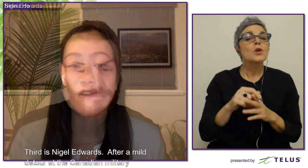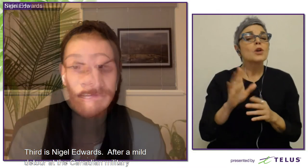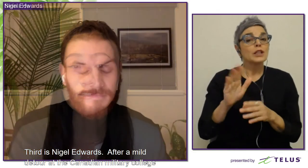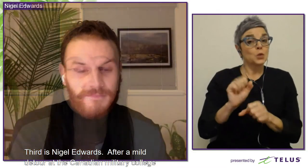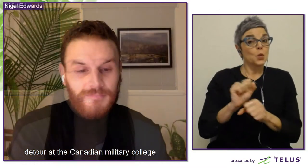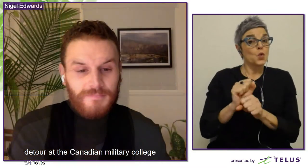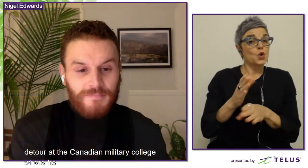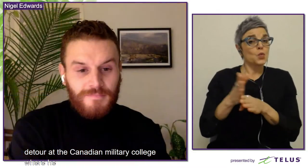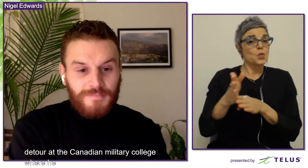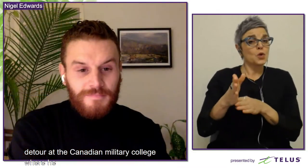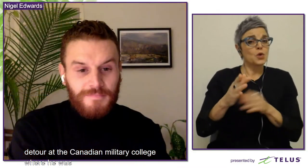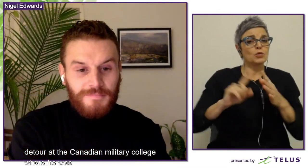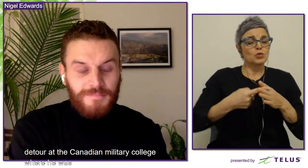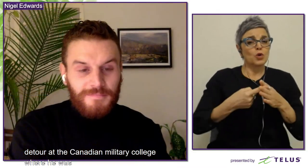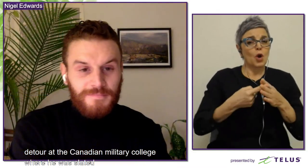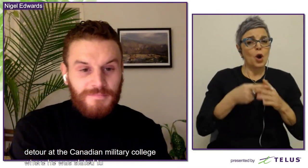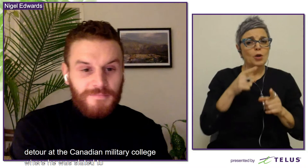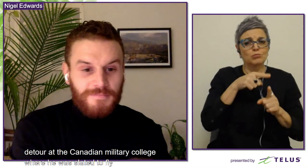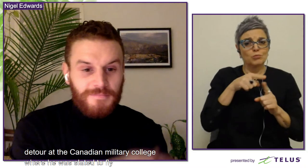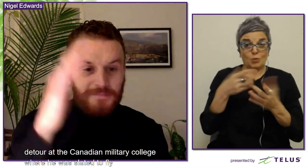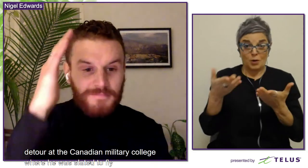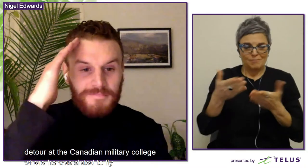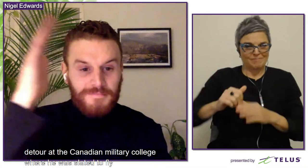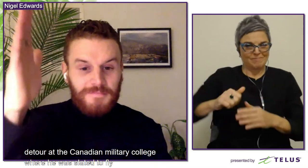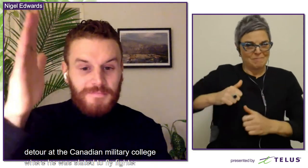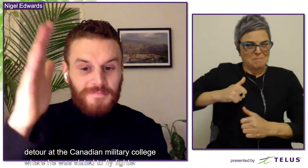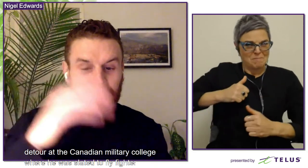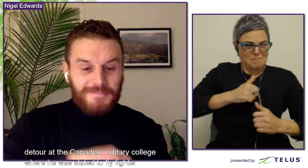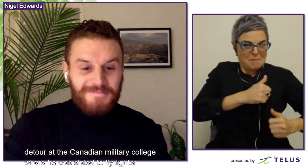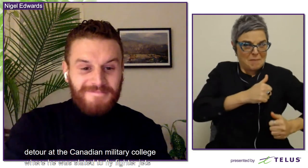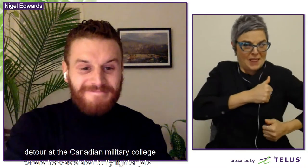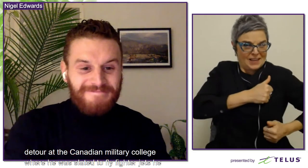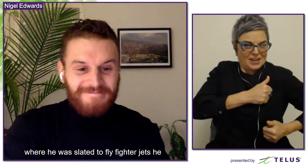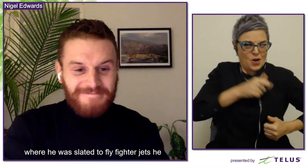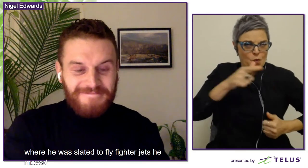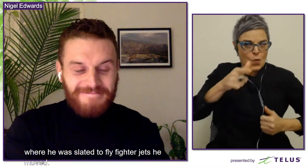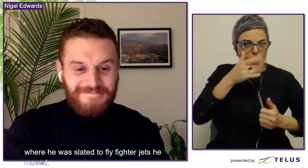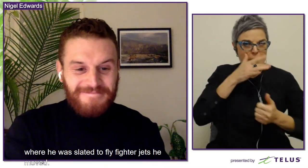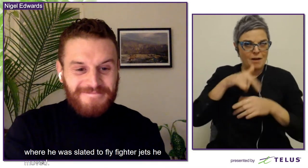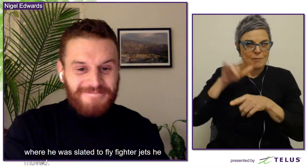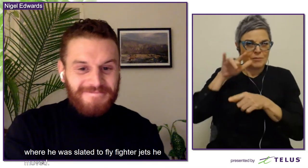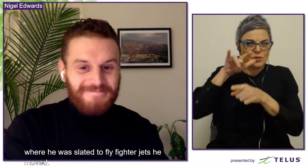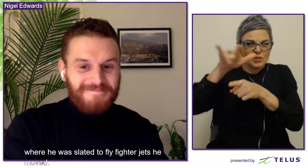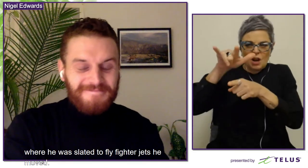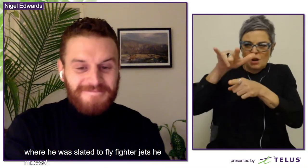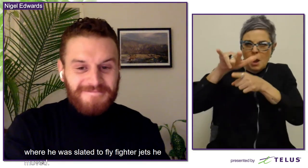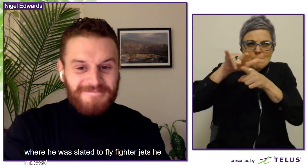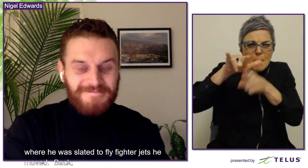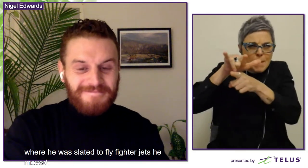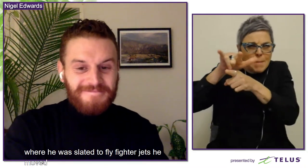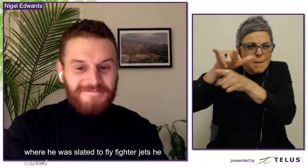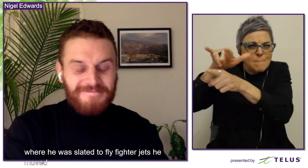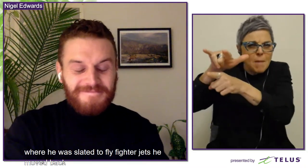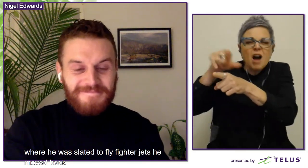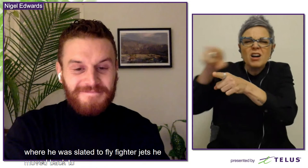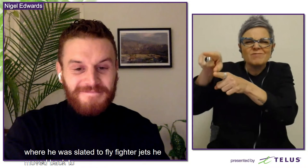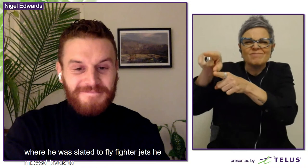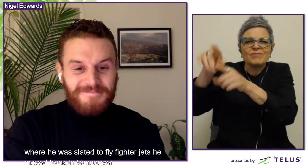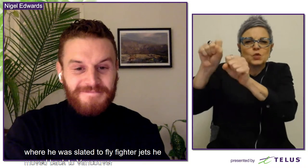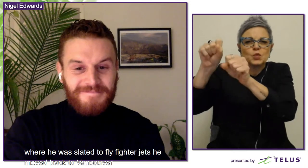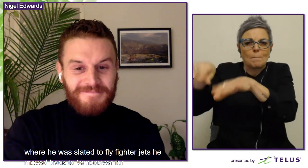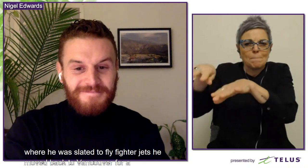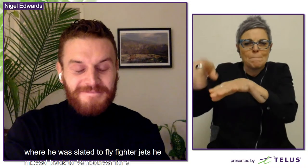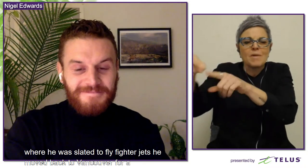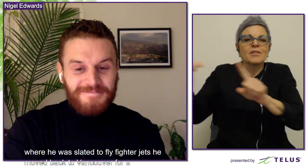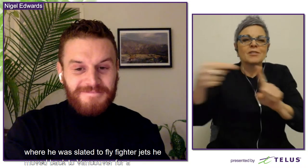to fly fighter jets, Nigel moved back to Vancouver to pursue a career in the arts. After